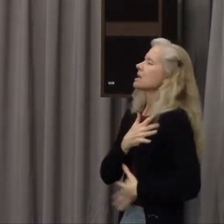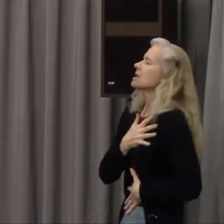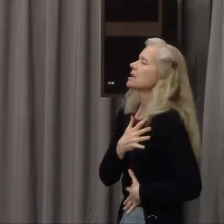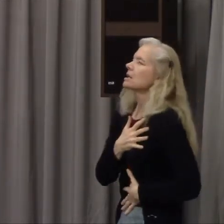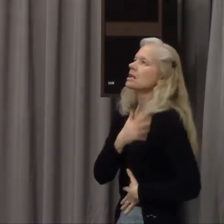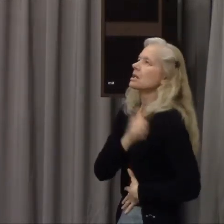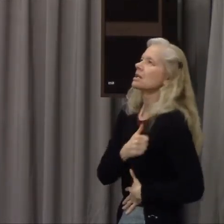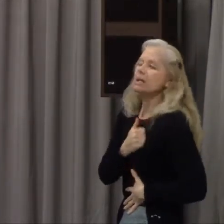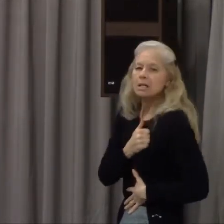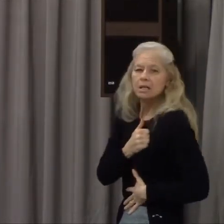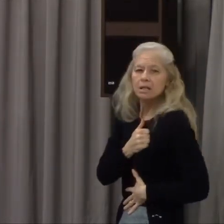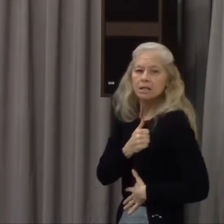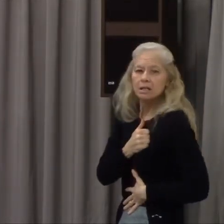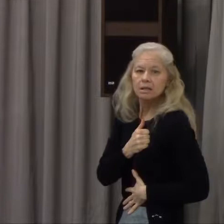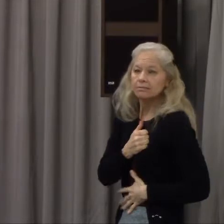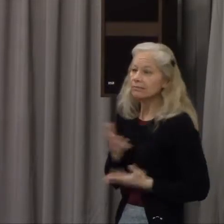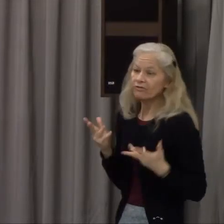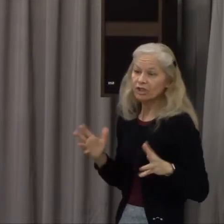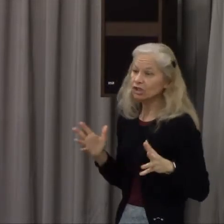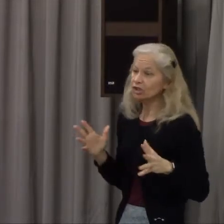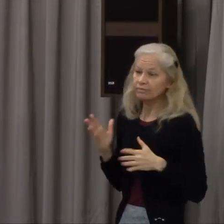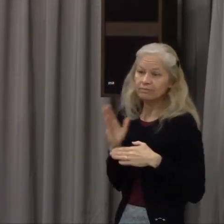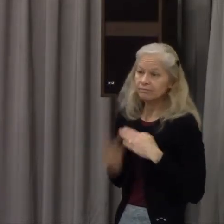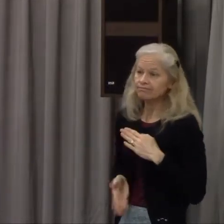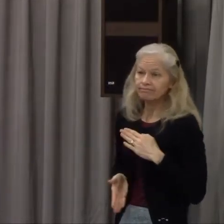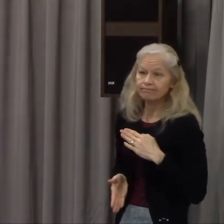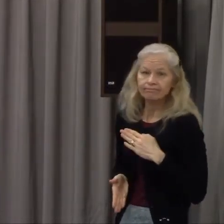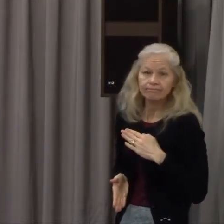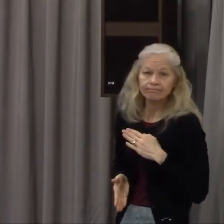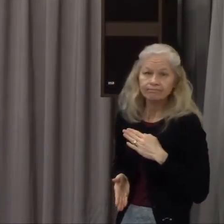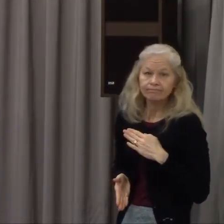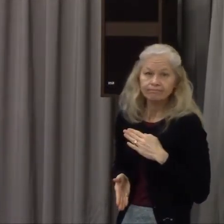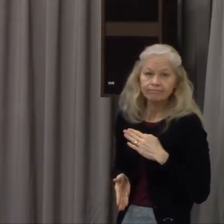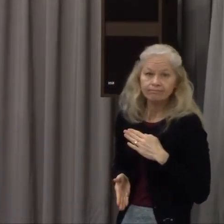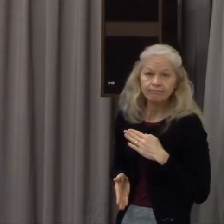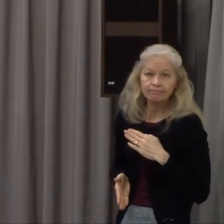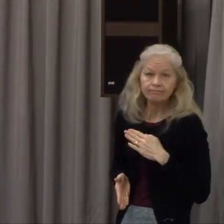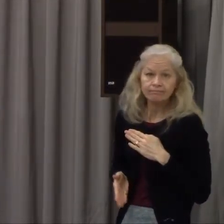And it won't be the lamb at Calvary delivering. It'll be the lion of the tribe of Judah. Amen.